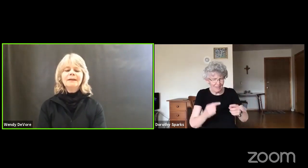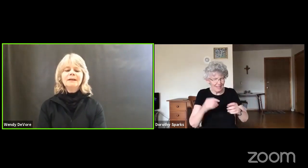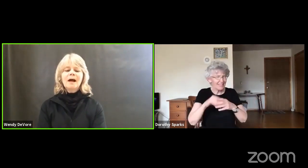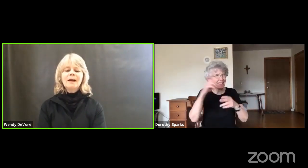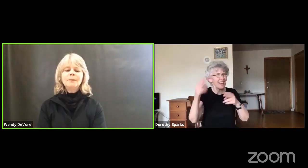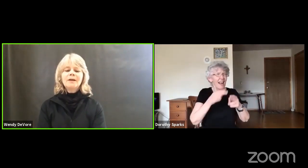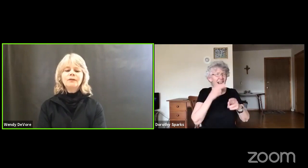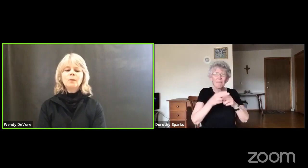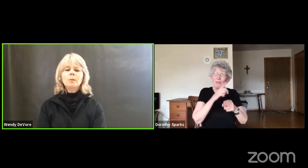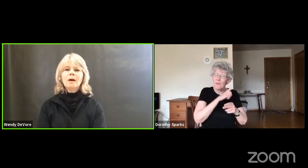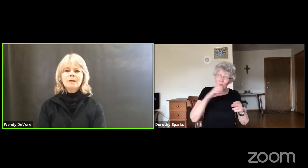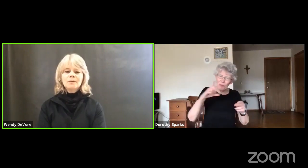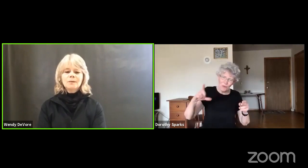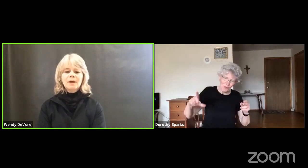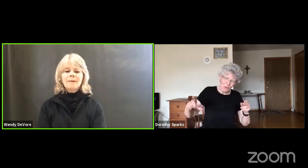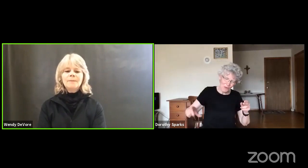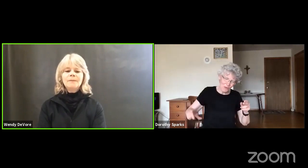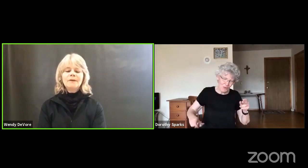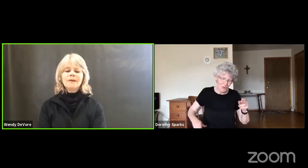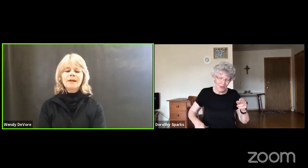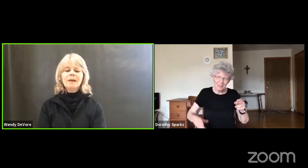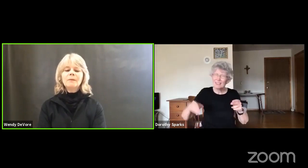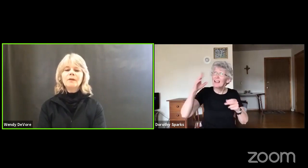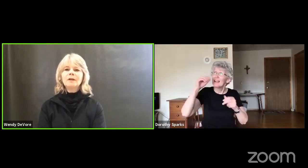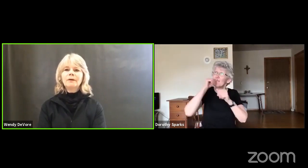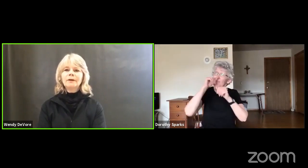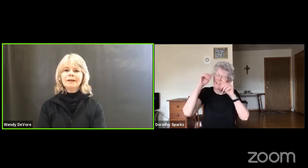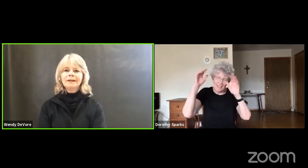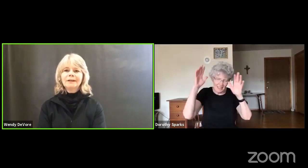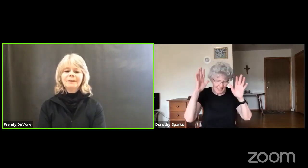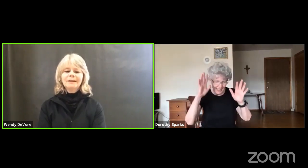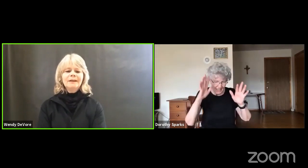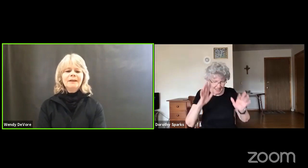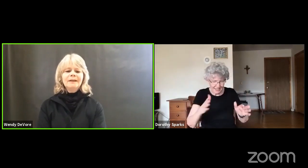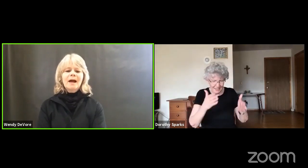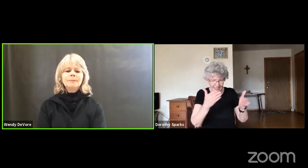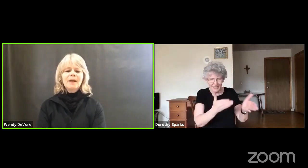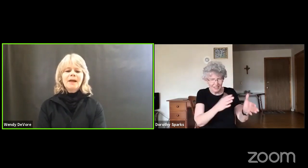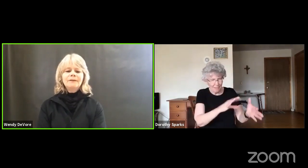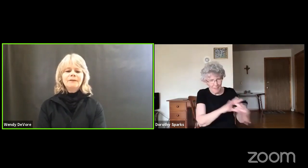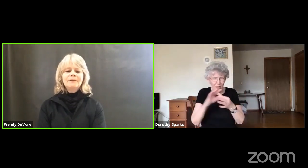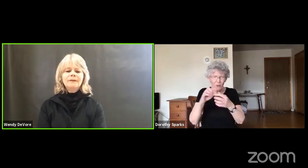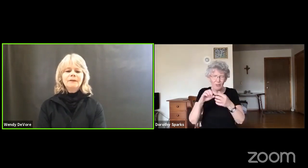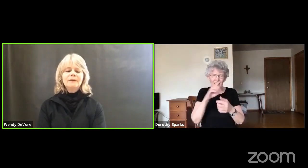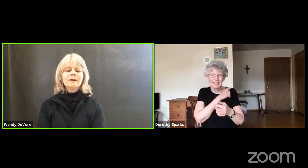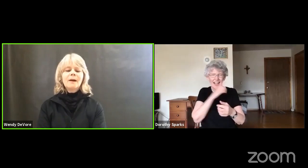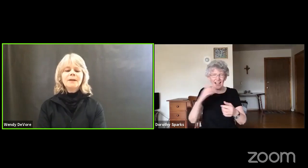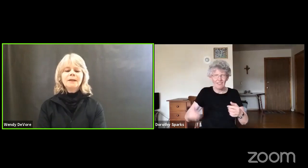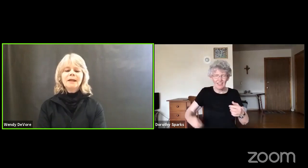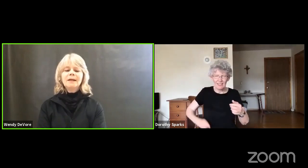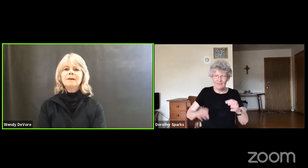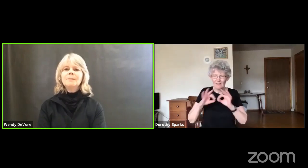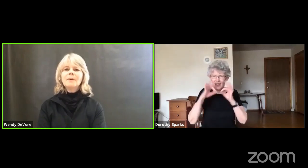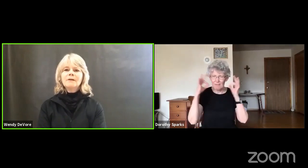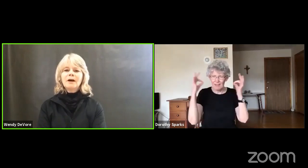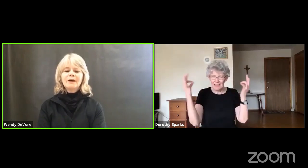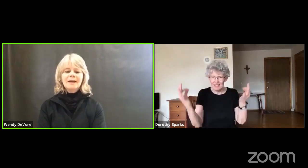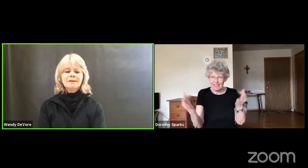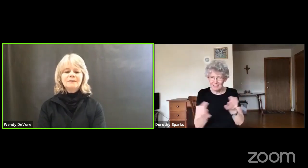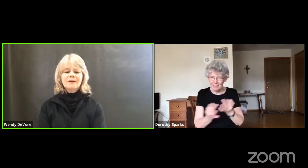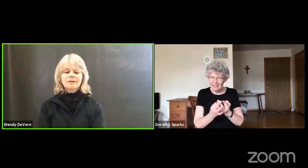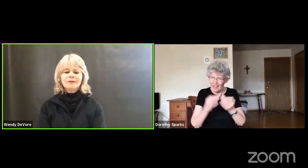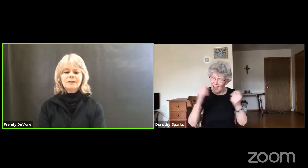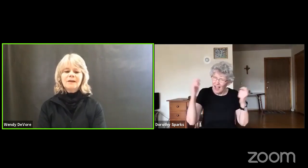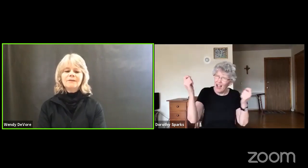Hosanna. God bless the one who comes in the name of the Lord. God bless the coming kingdom of